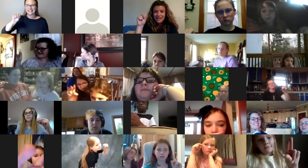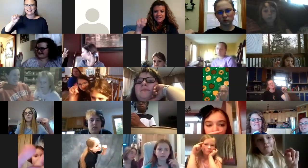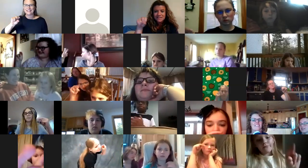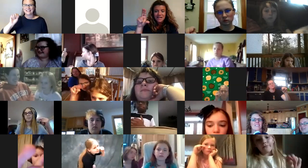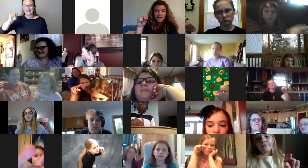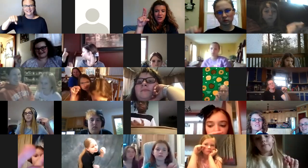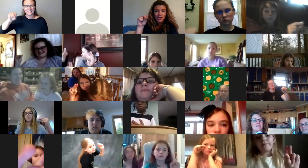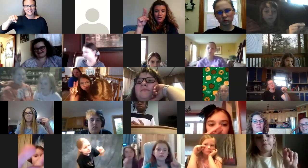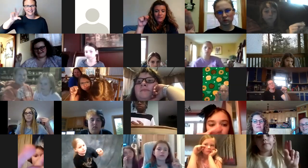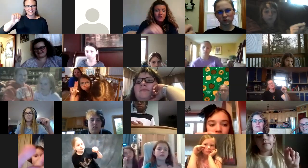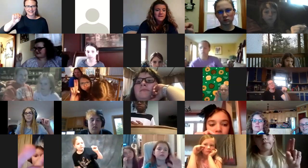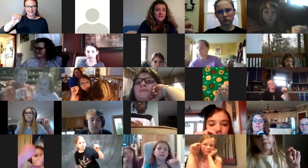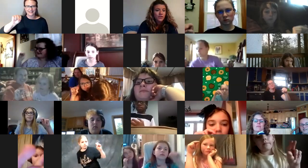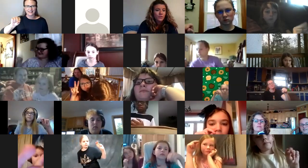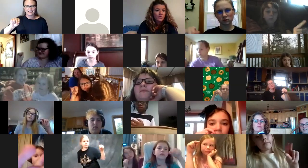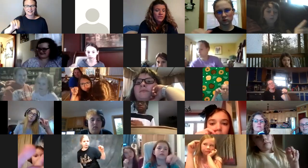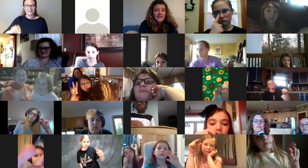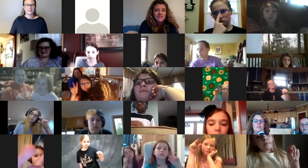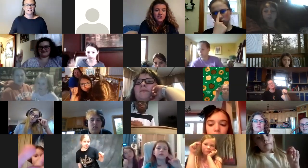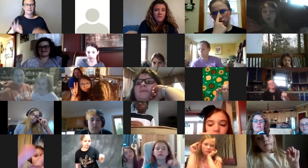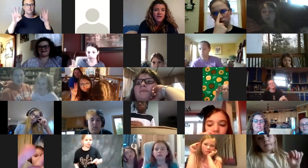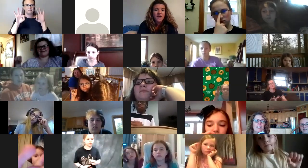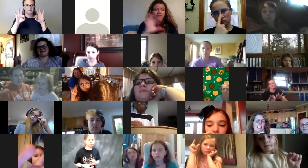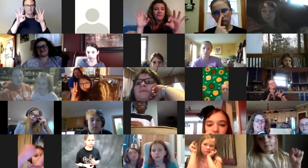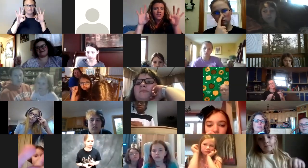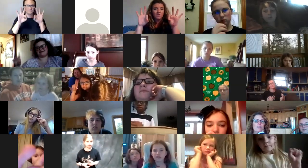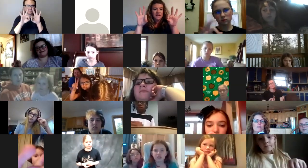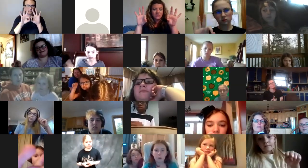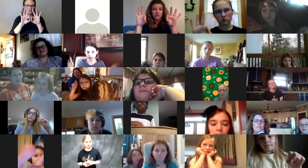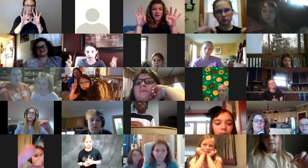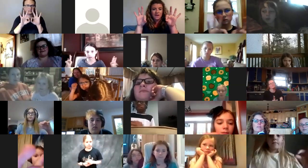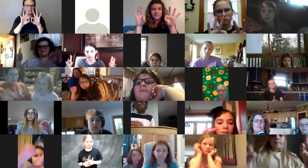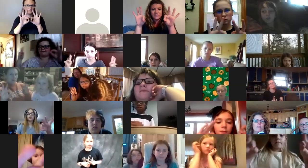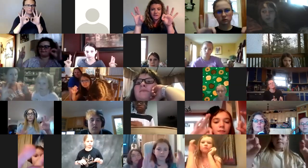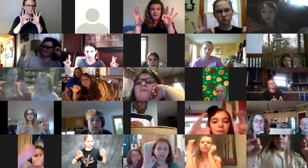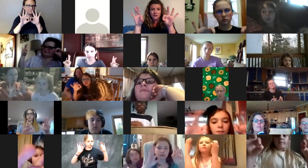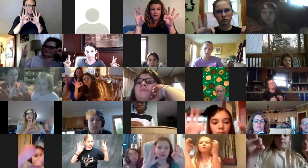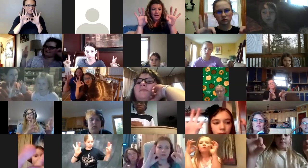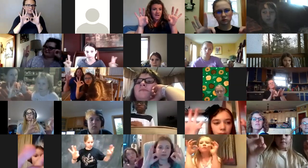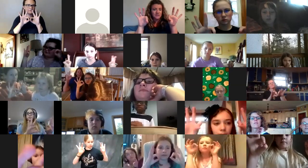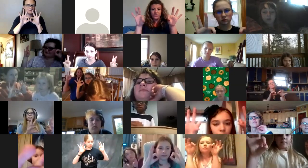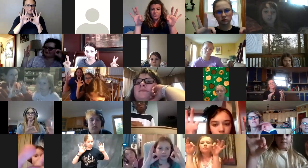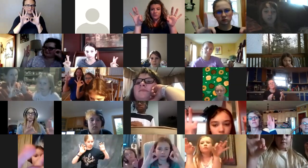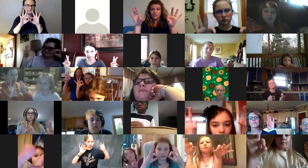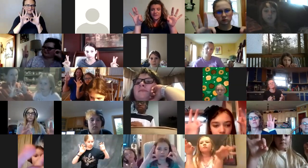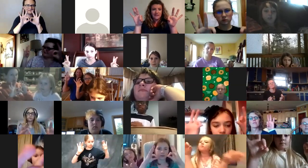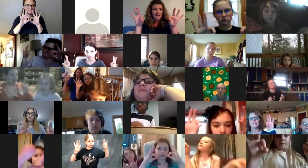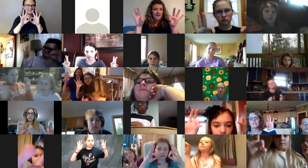Yes and no. Family's a good one with Easter coming up. Family, you would take 2 F's or 9s if you know the